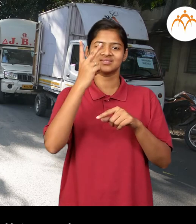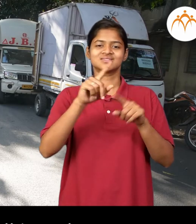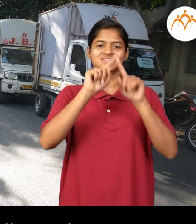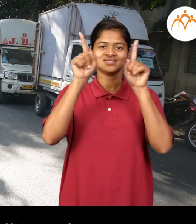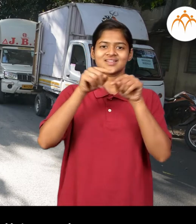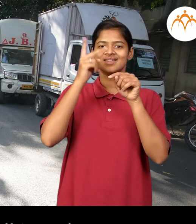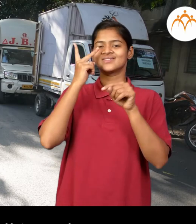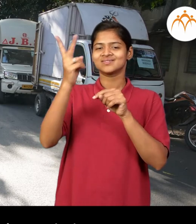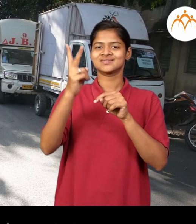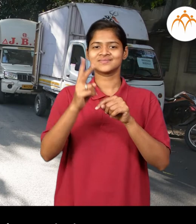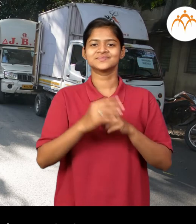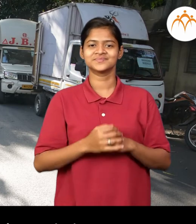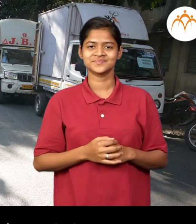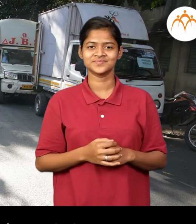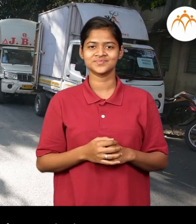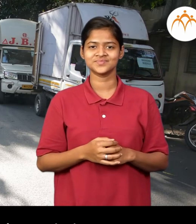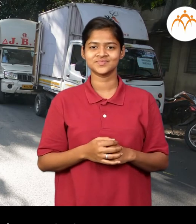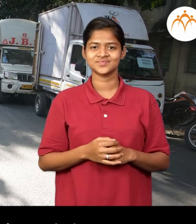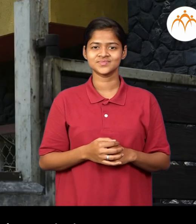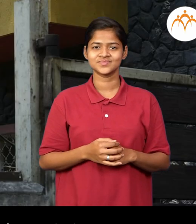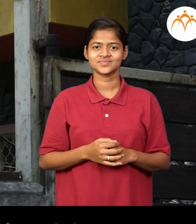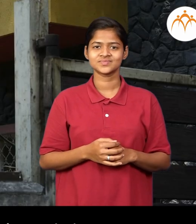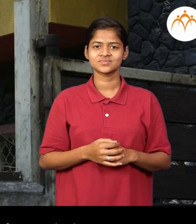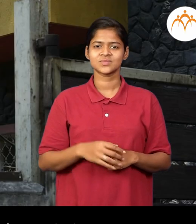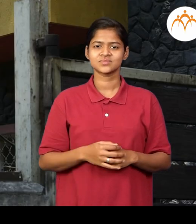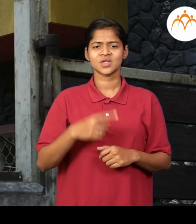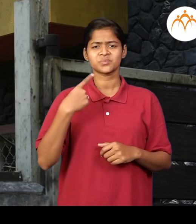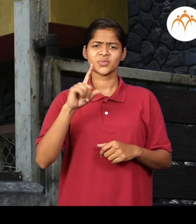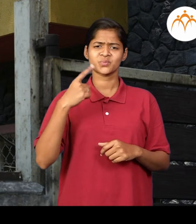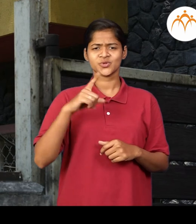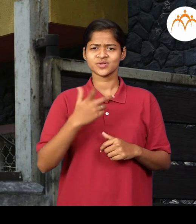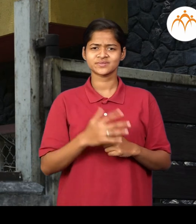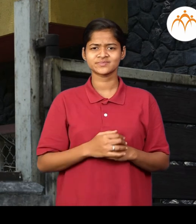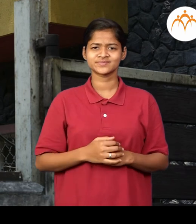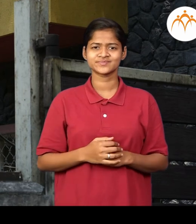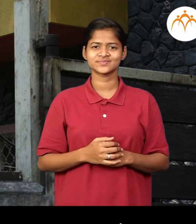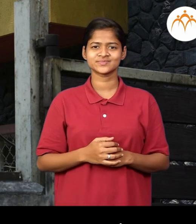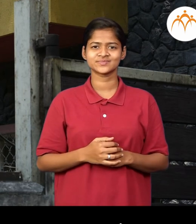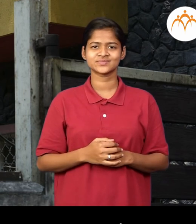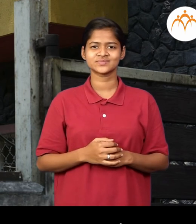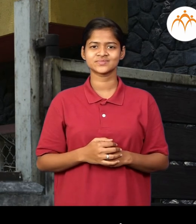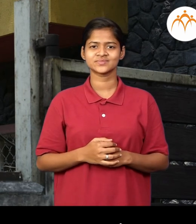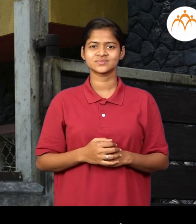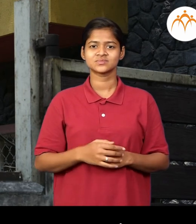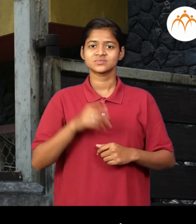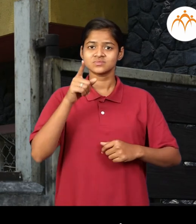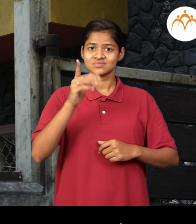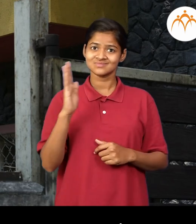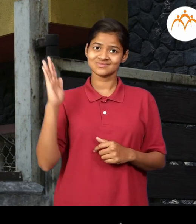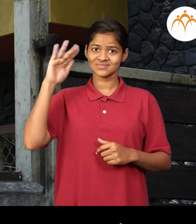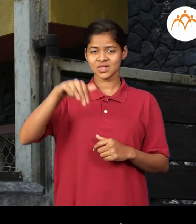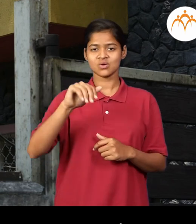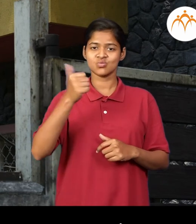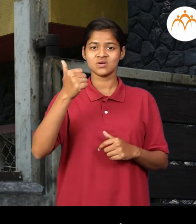was talking about. Devansha said, look, here it is. Dada said, correct, we can exit